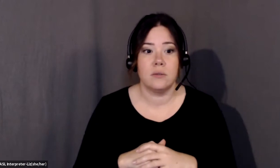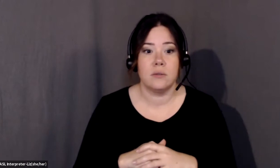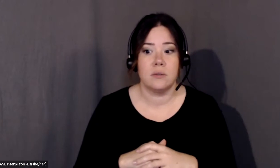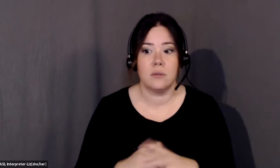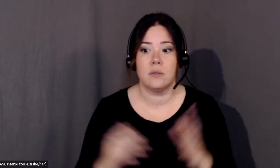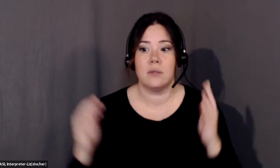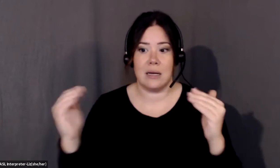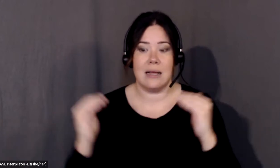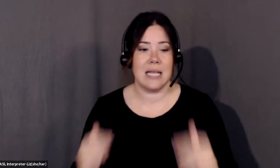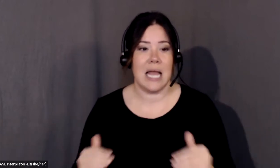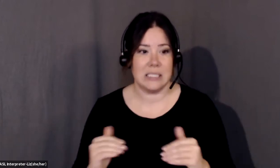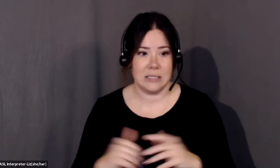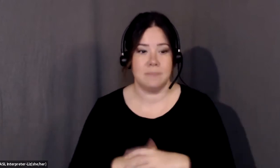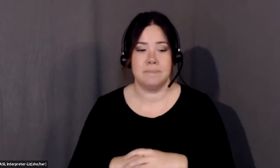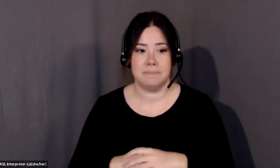next slide.